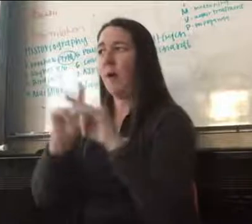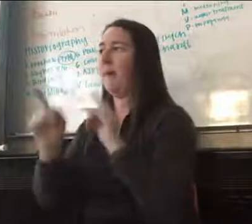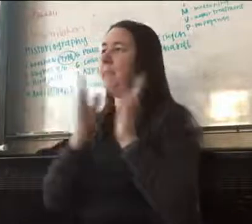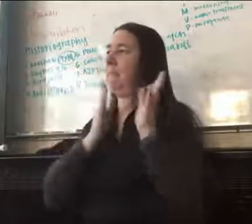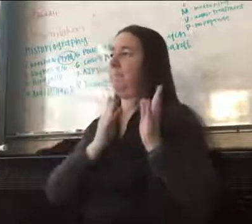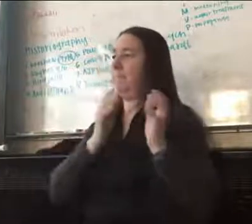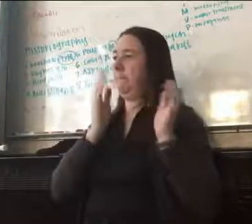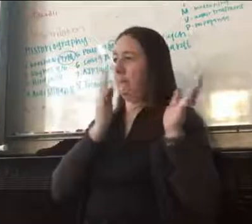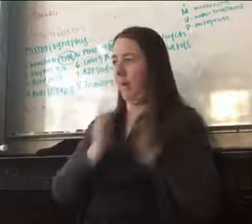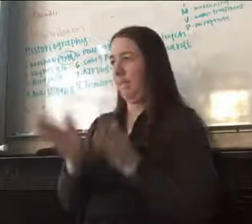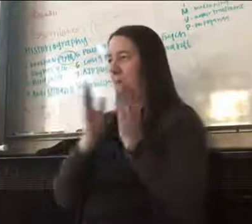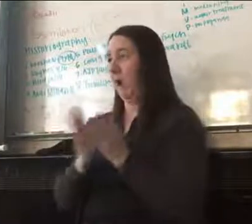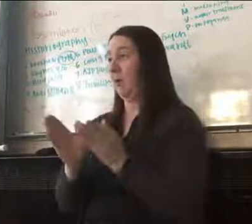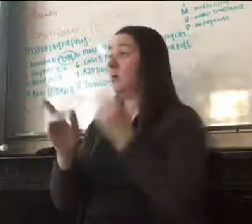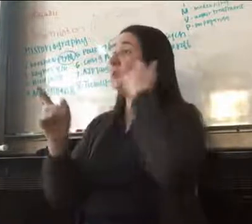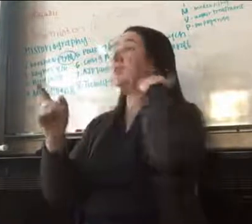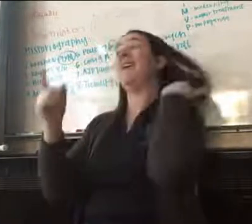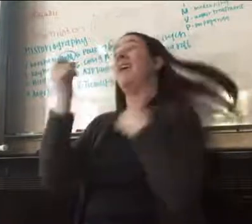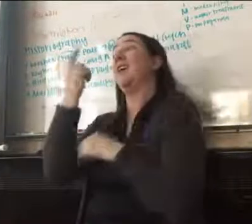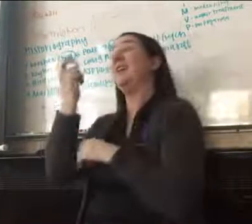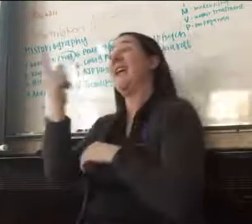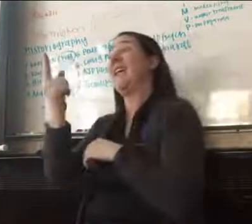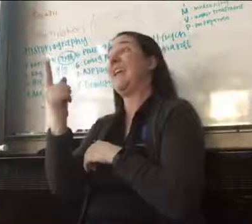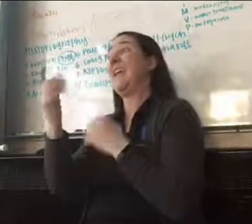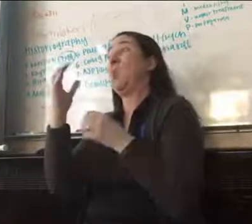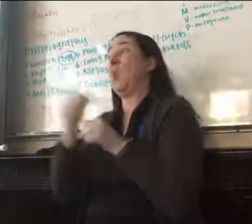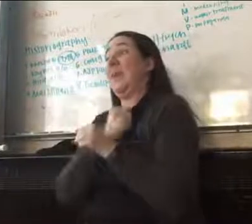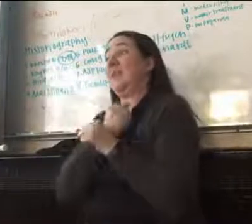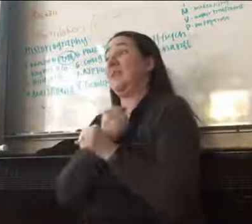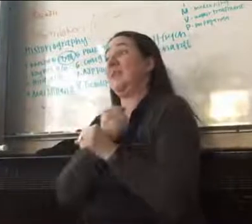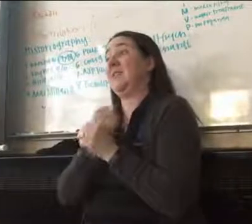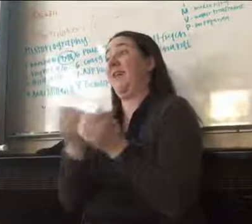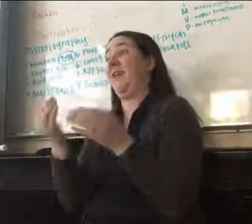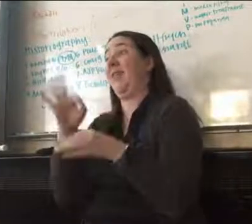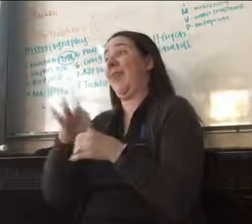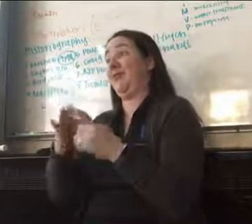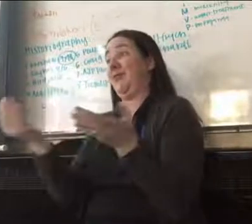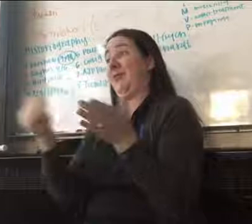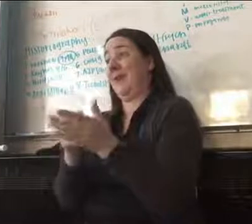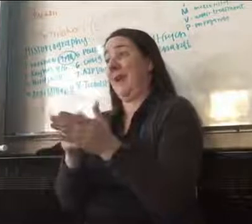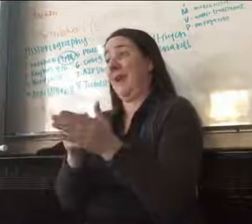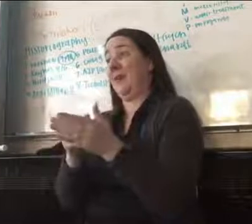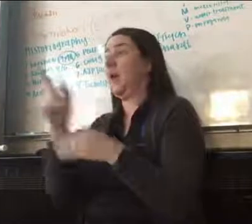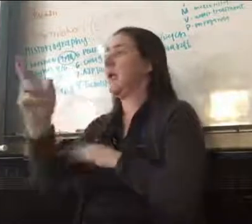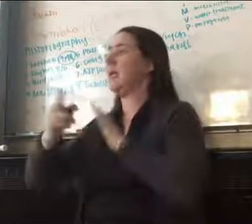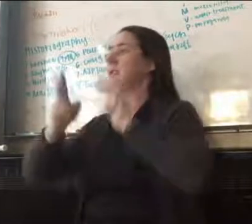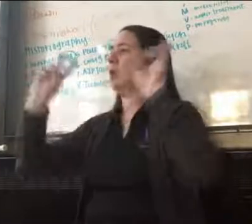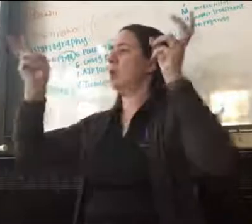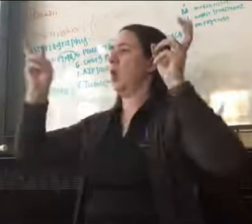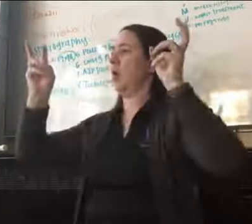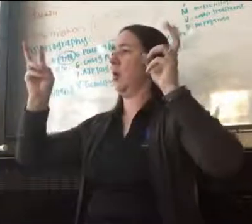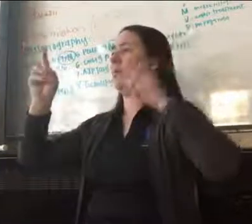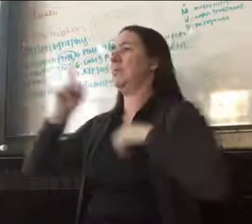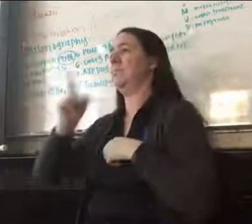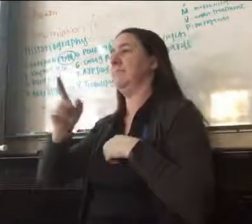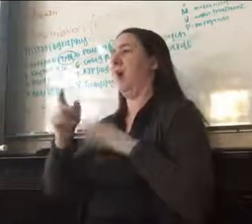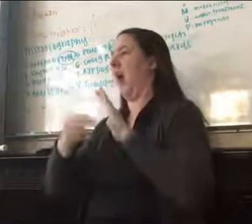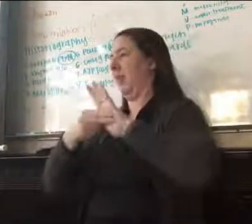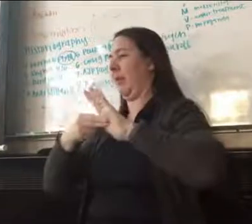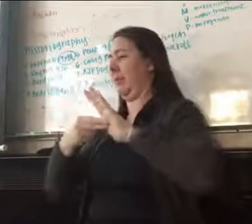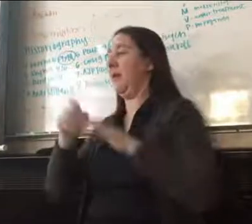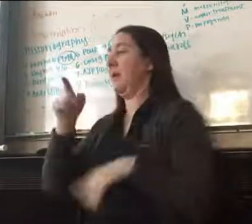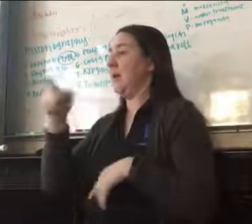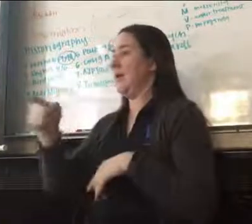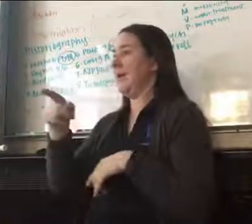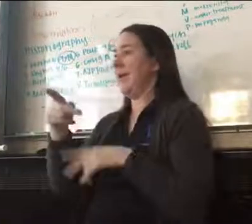wins re-election. If you will highlight his slogan, which was, he kept us out of war. So